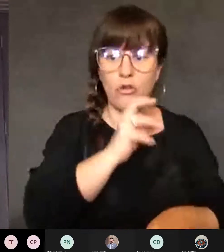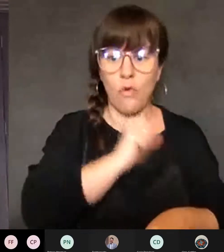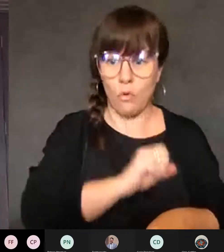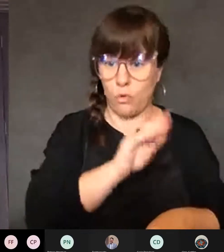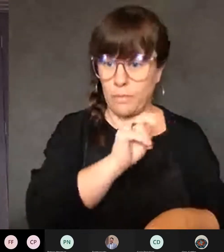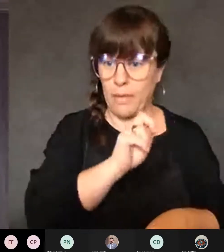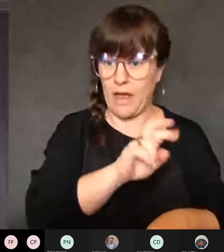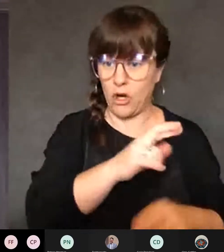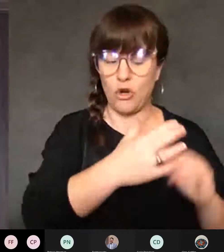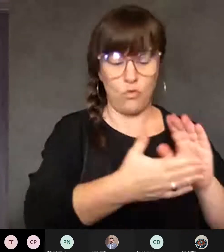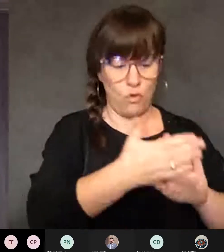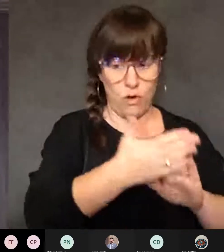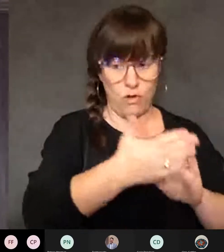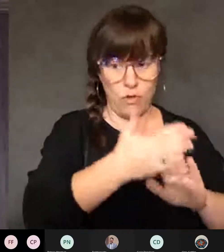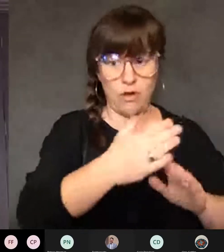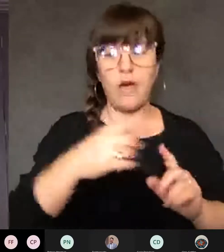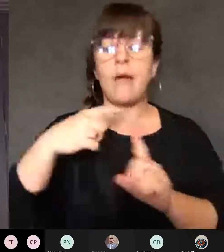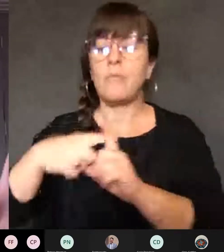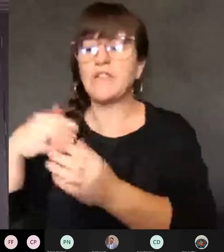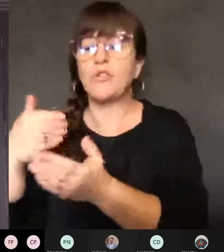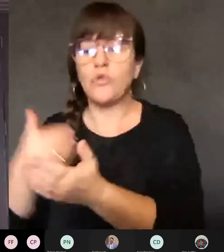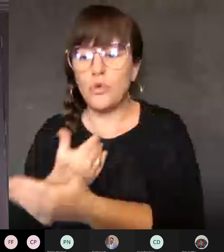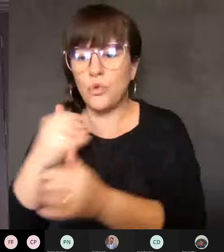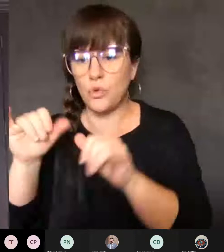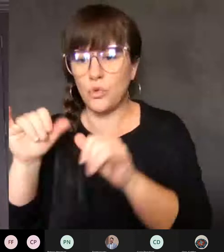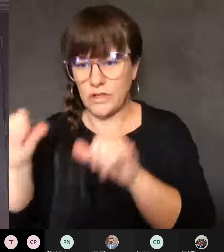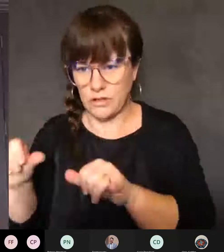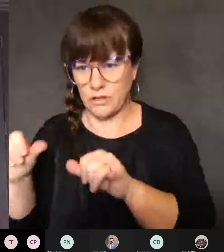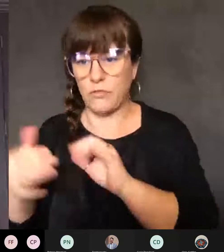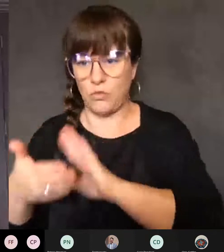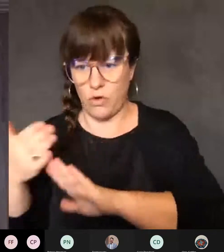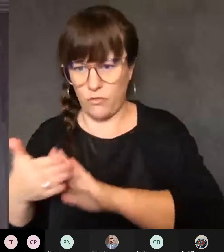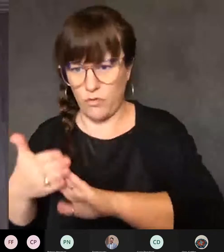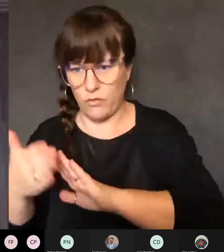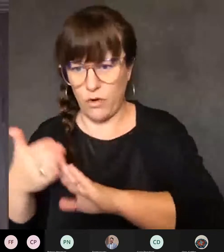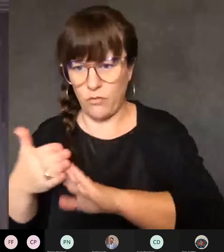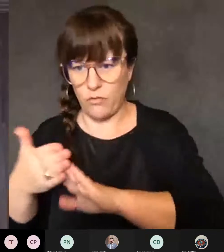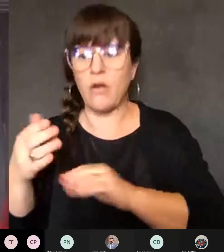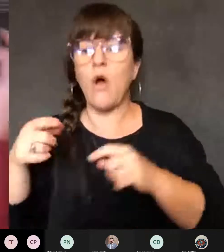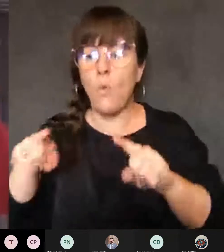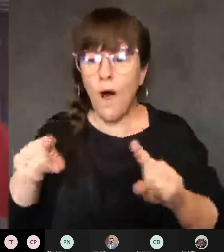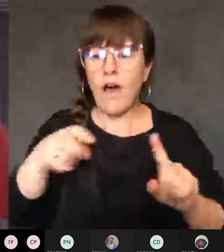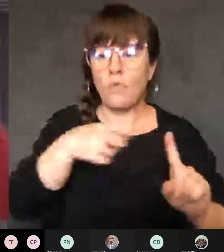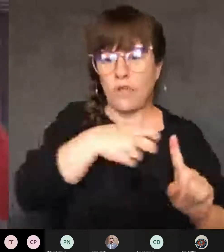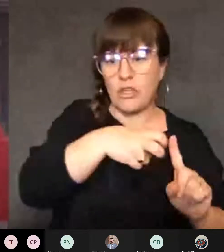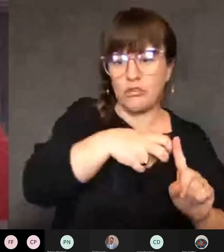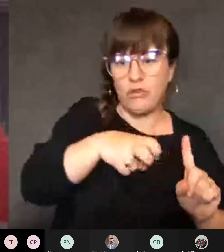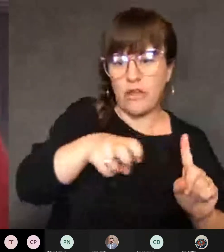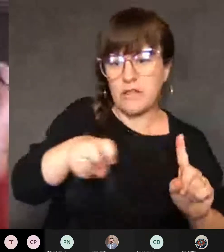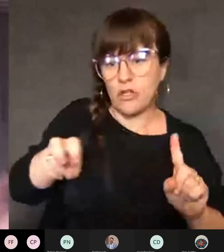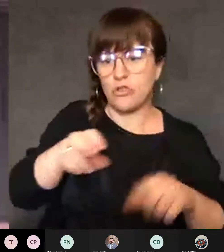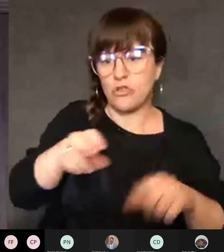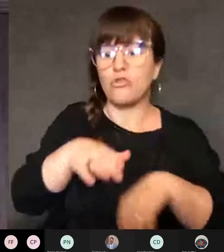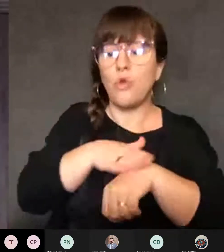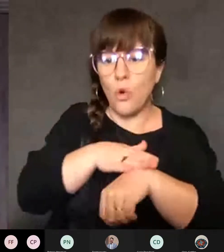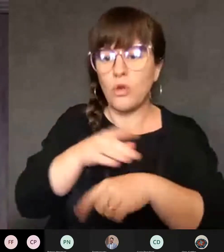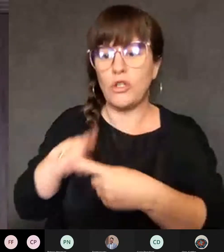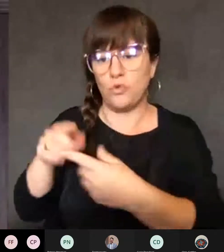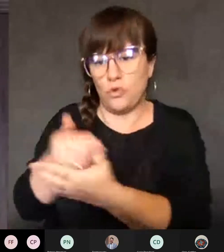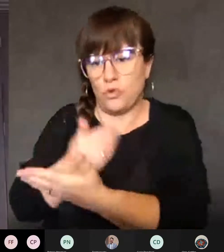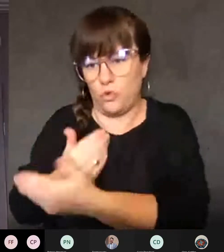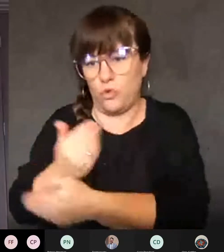systems that are currently running 1 system. So we'll have other people that are temps that are running mostly the old system as